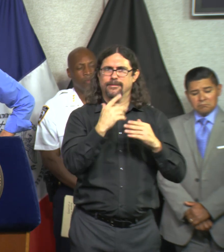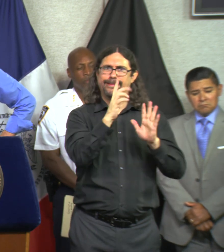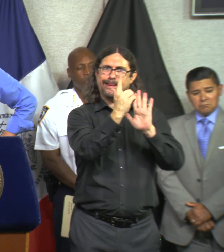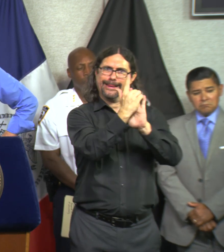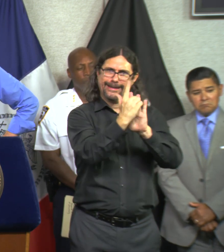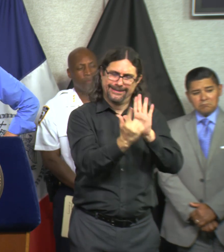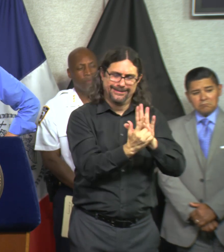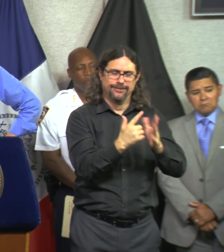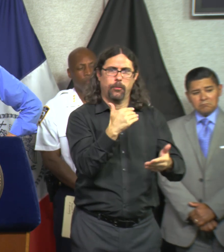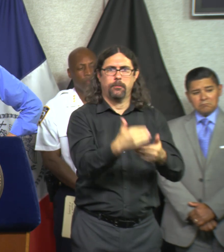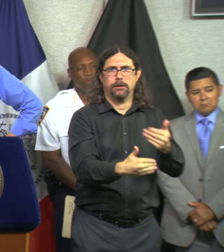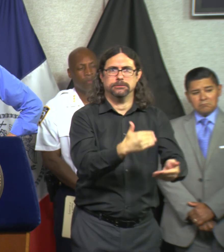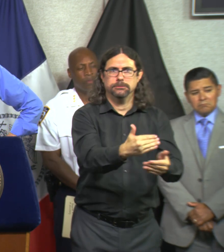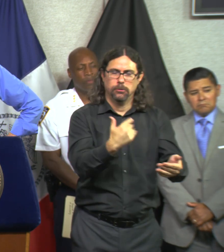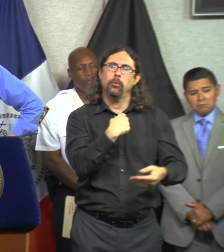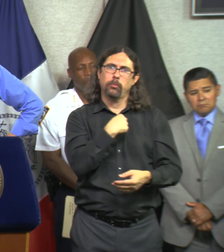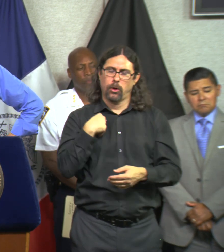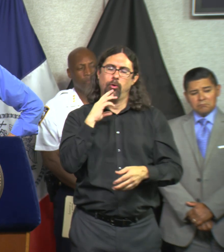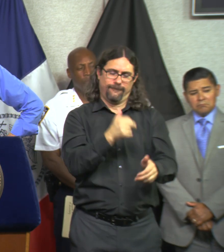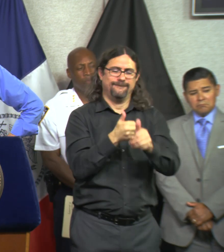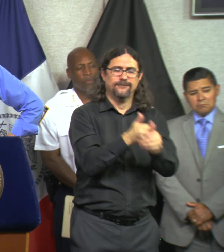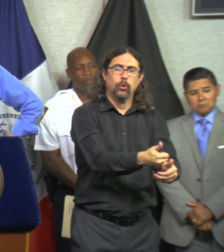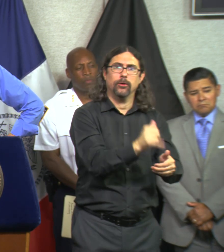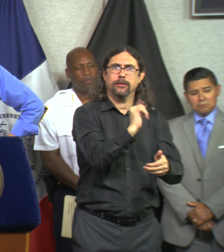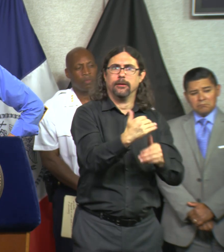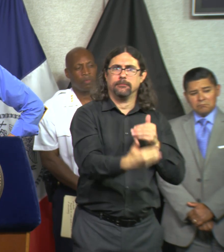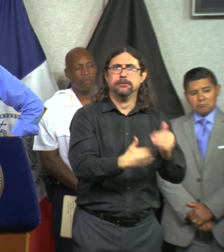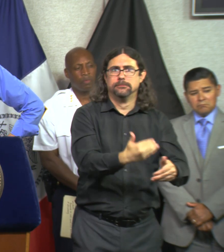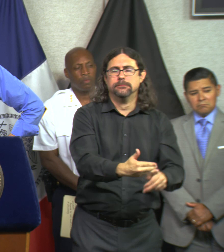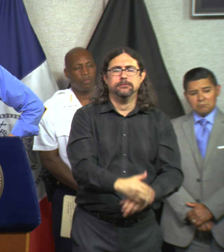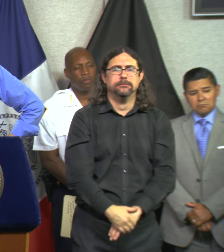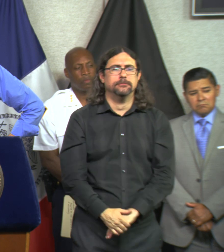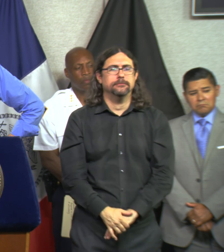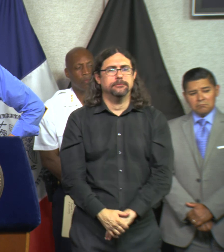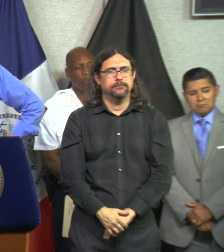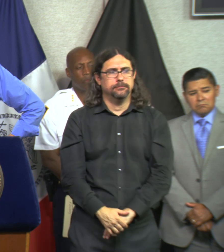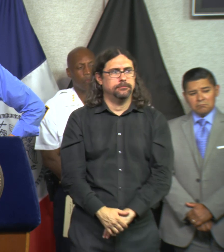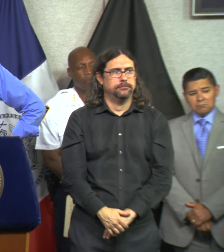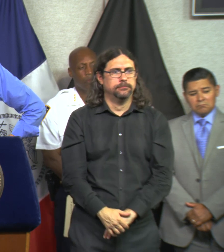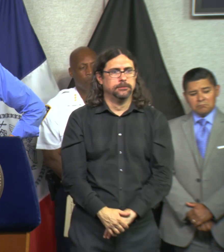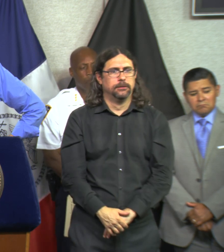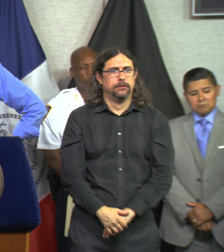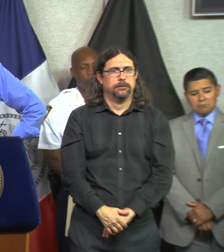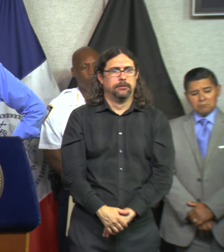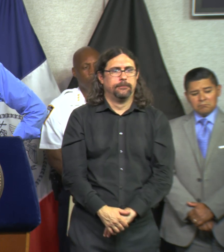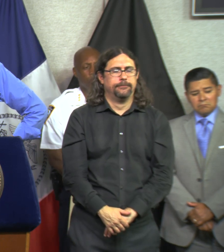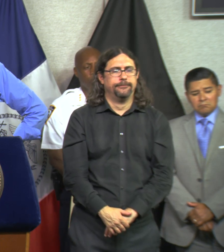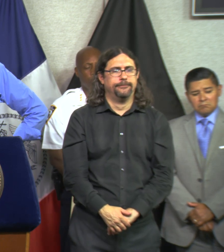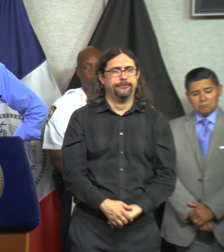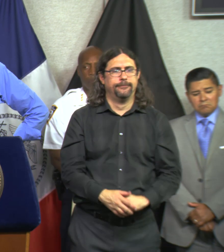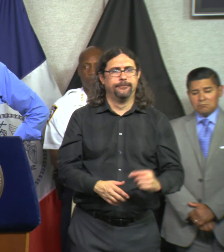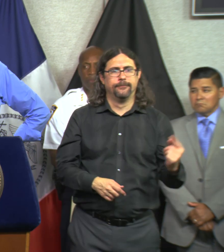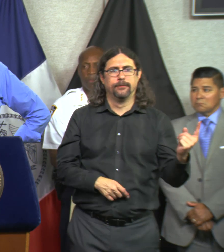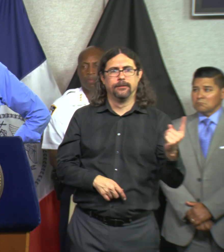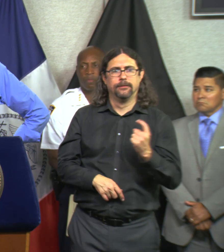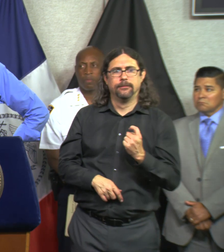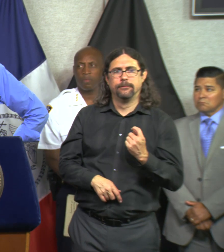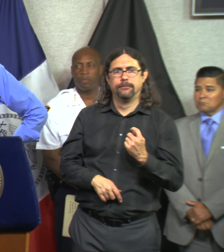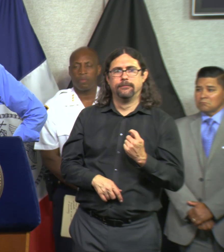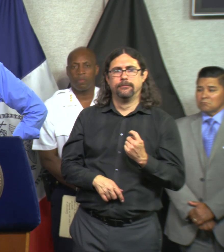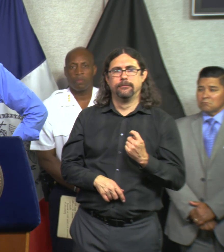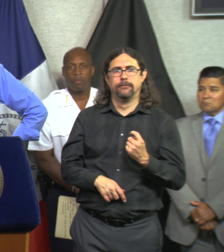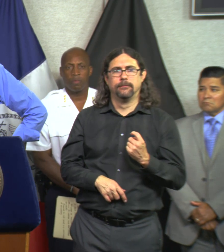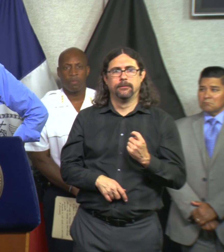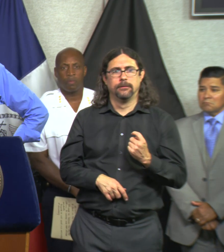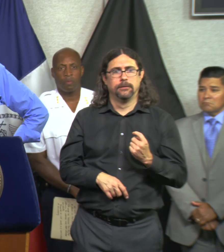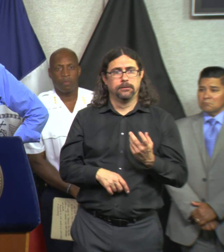there's calls for the governor of Puerto Rico to step down. Wondering if you have a specific position on that, if you believe he should step down? I don't want